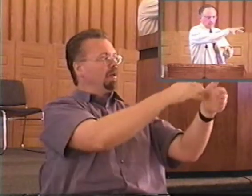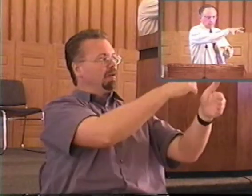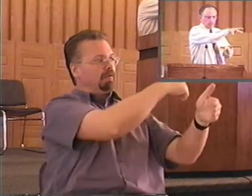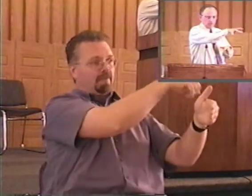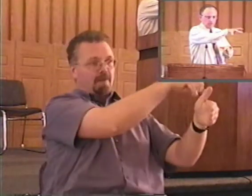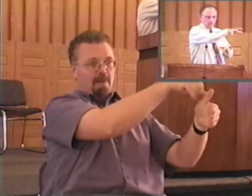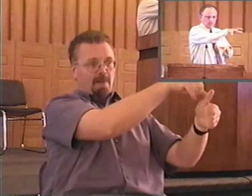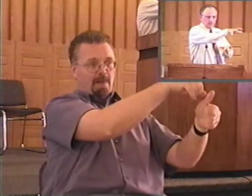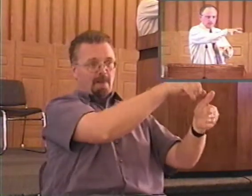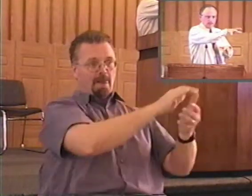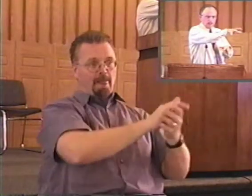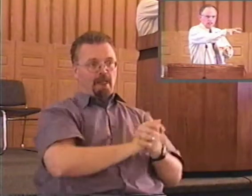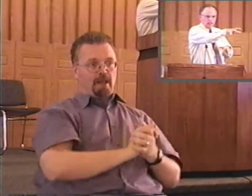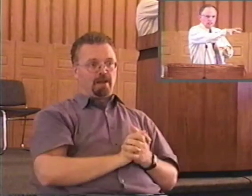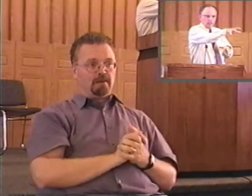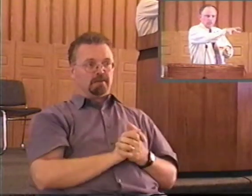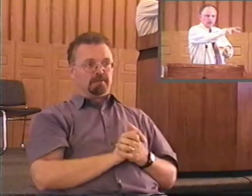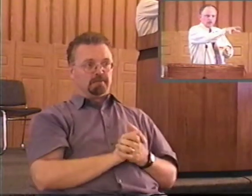the sidewalk,